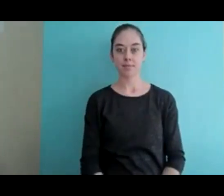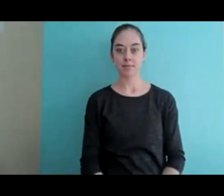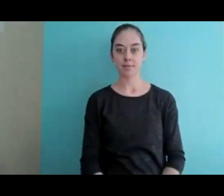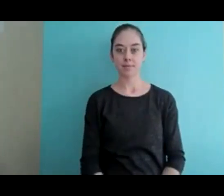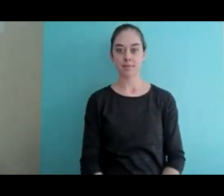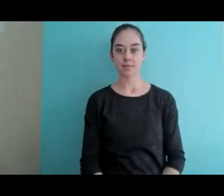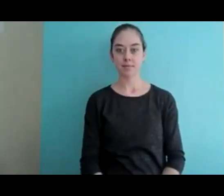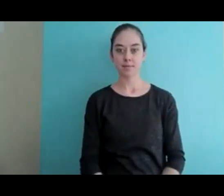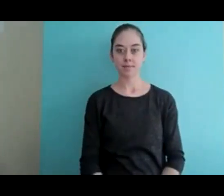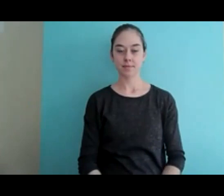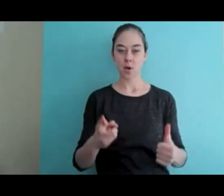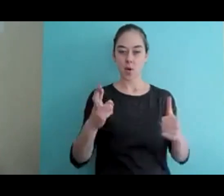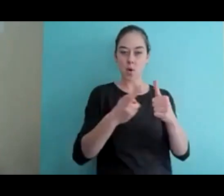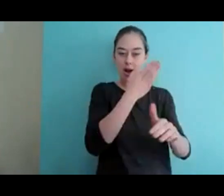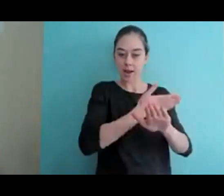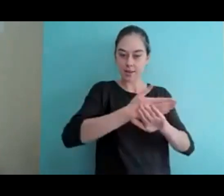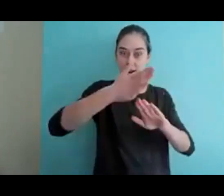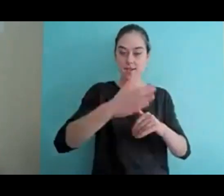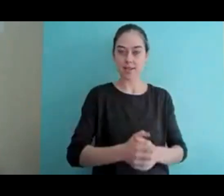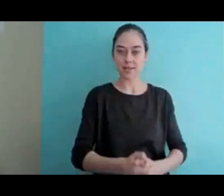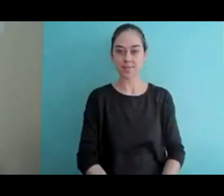Let's go. Come on, everyone.